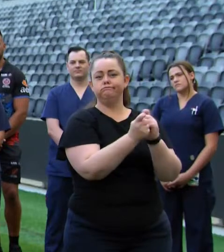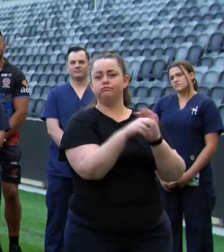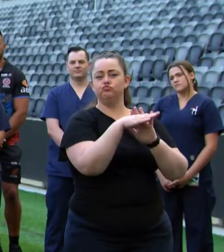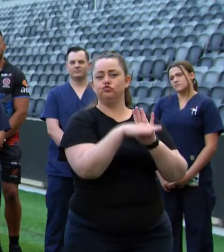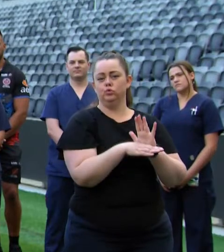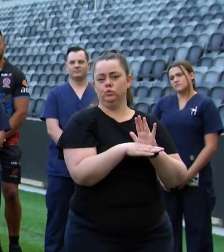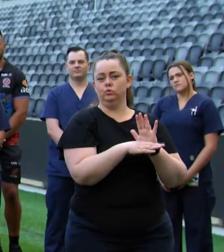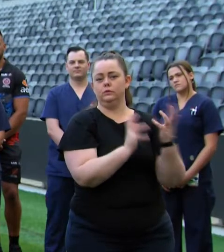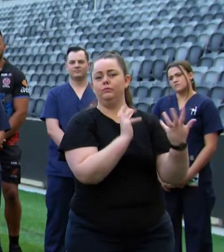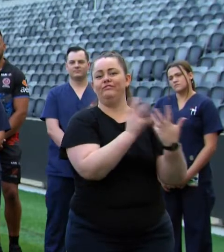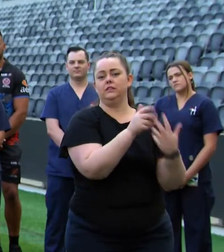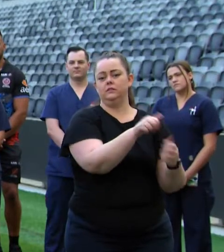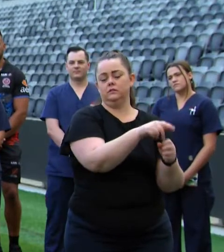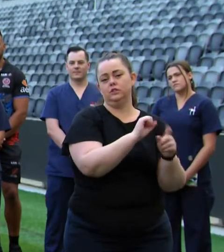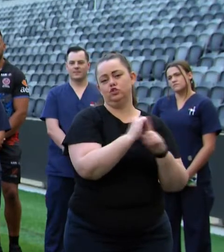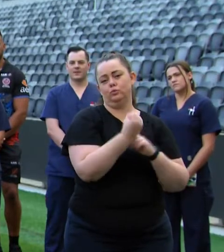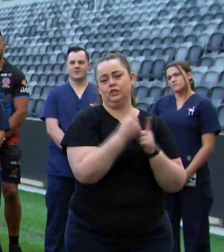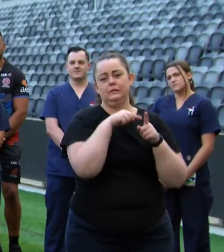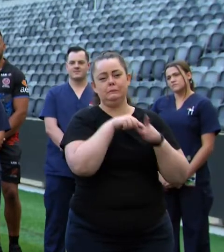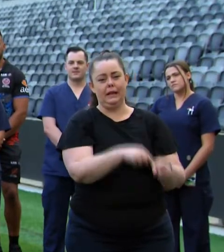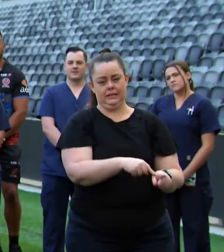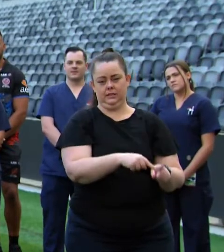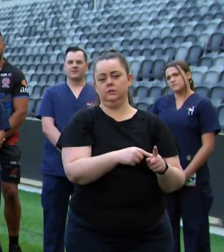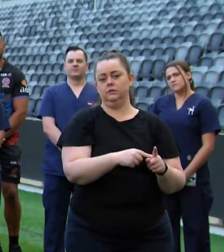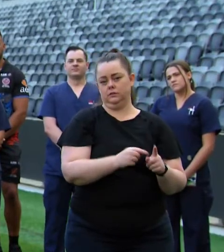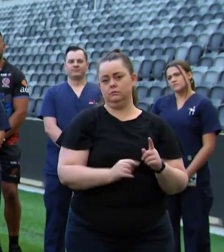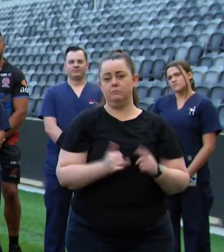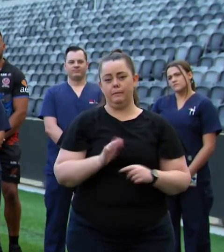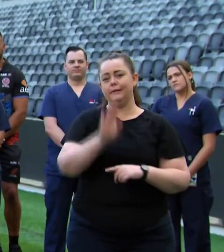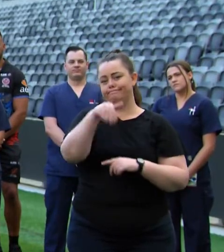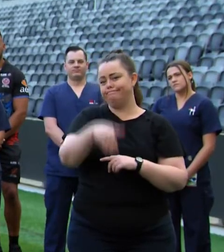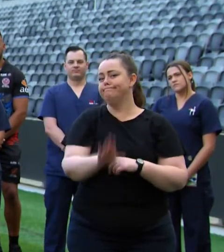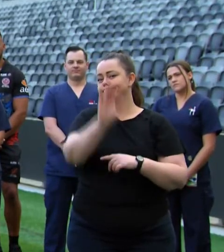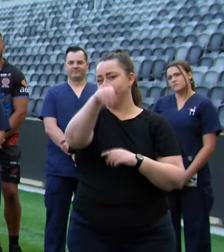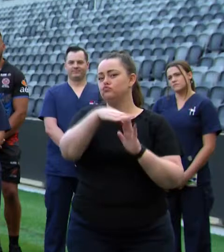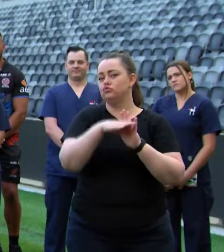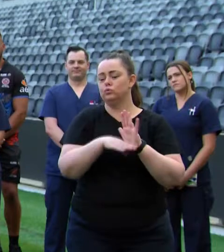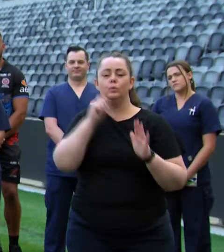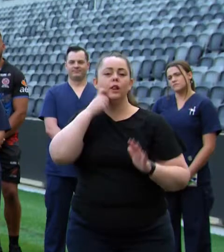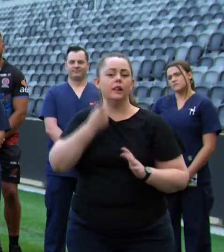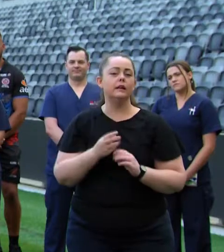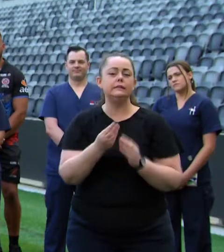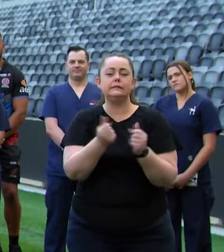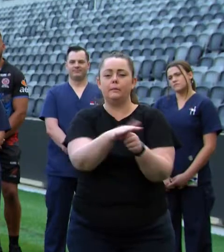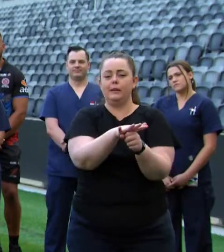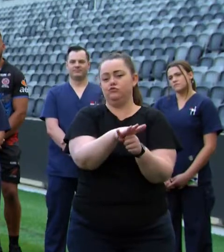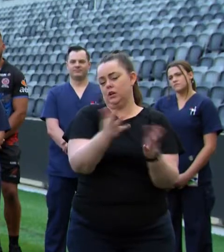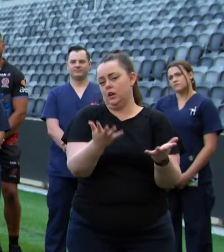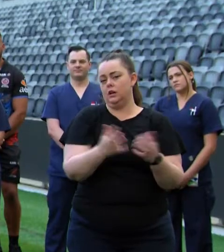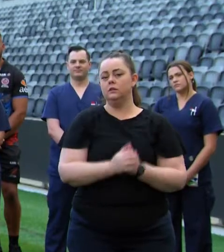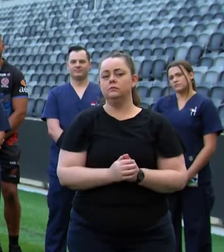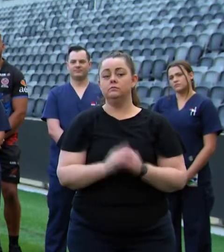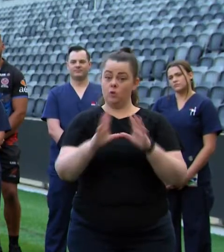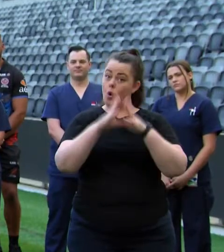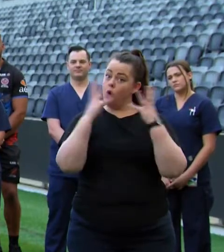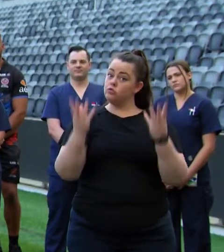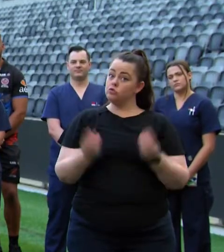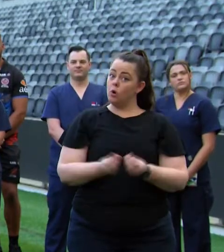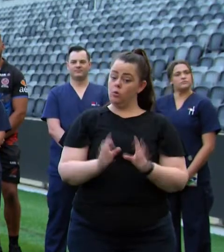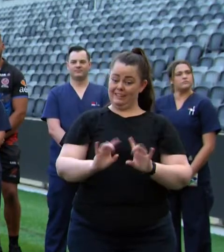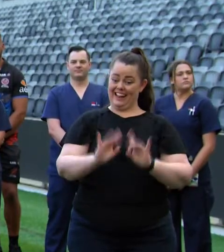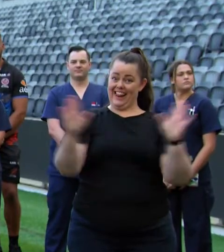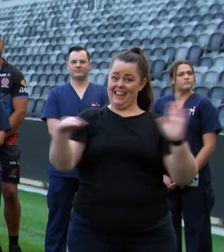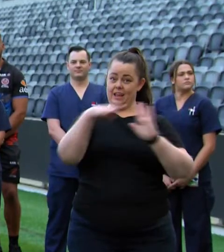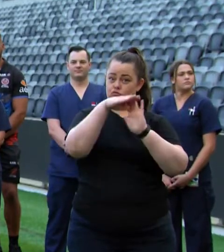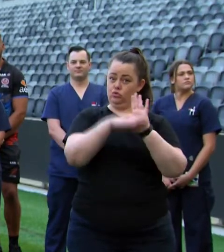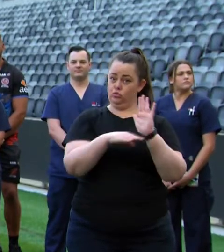those particular issues. So it will vary in some occasions, in some areas. But overall, there's very clear